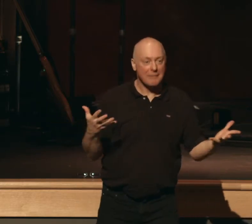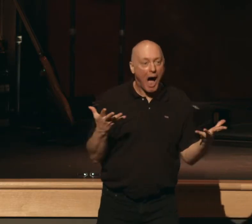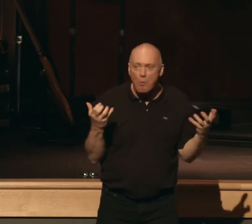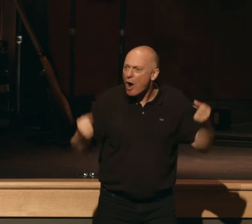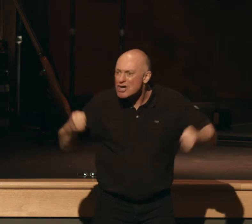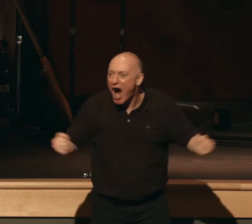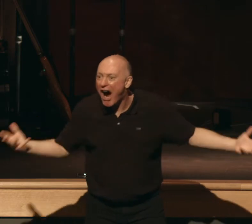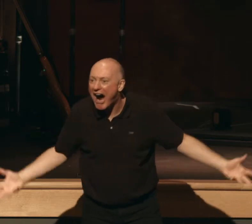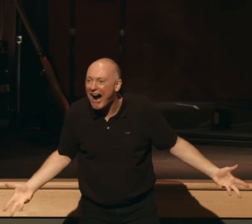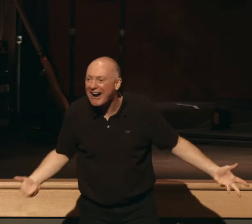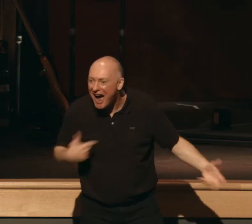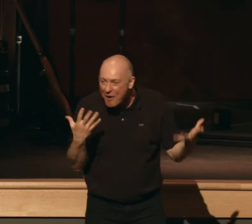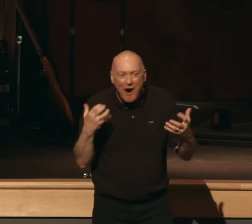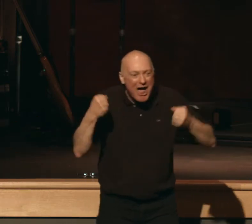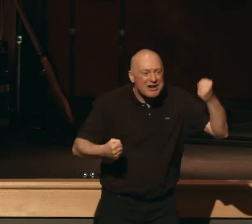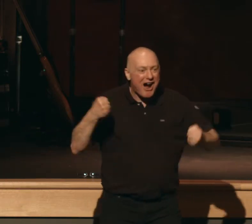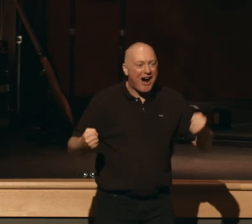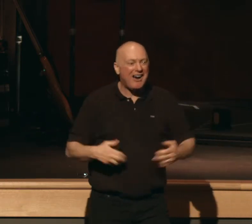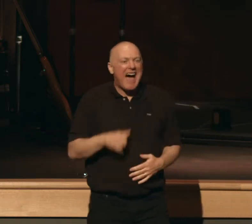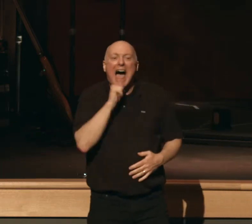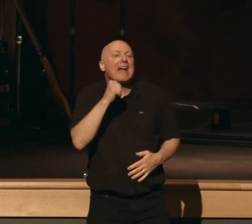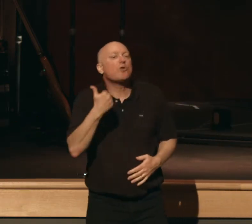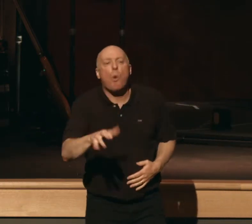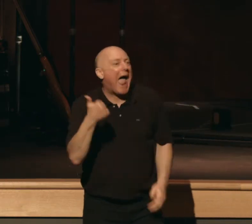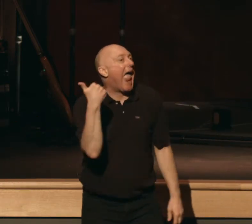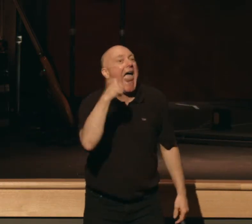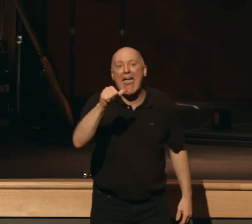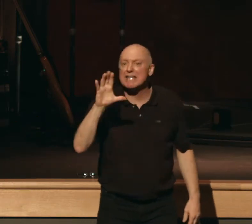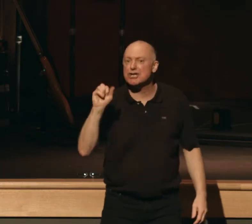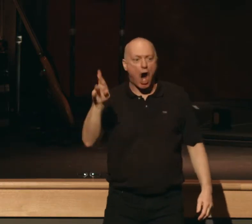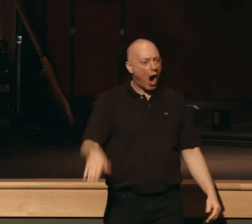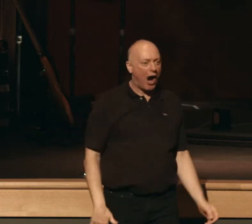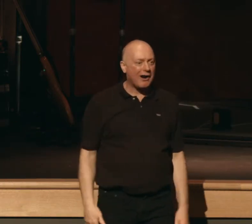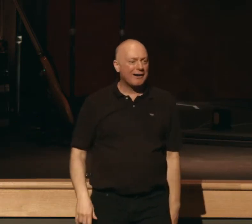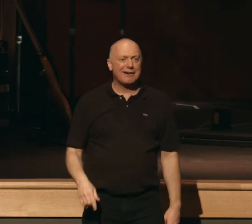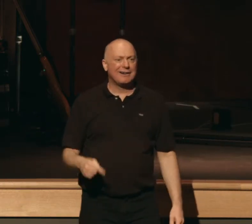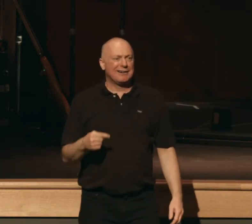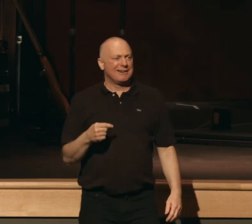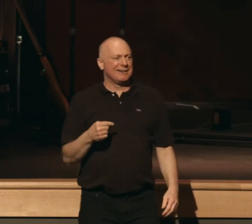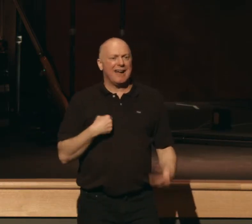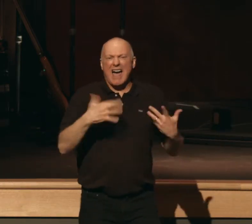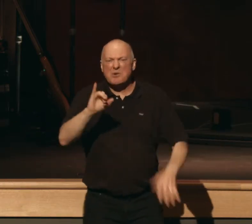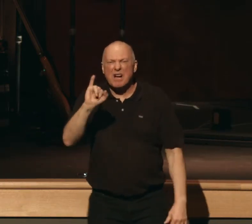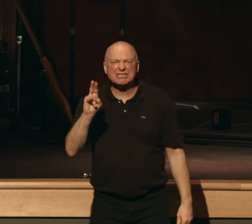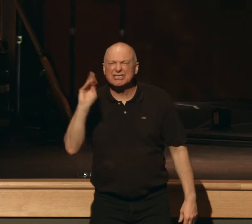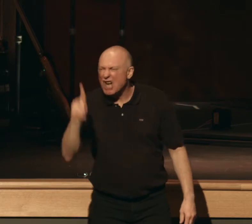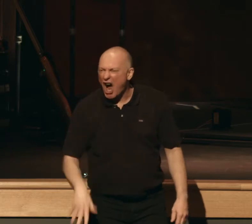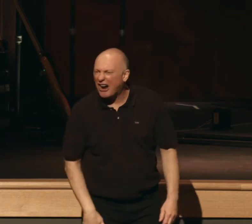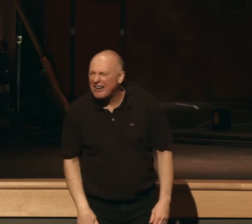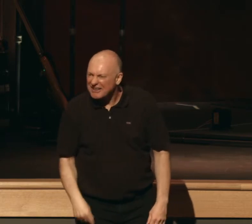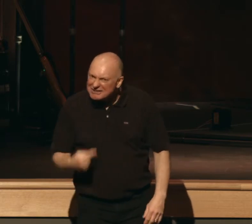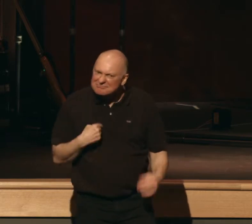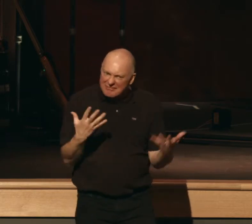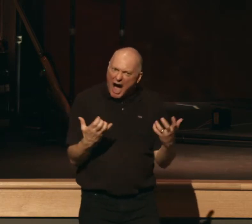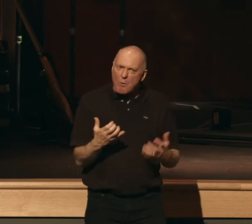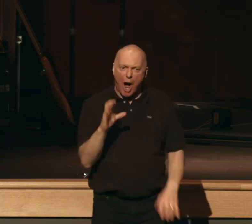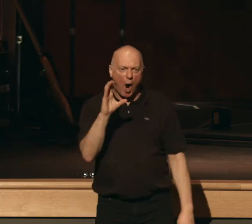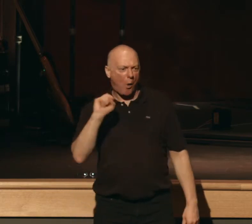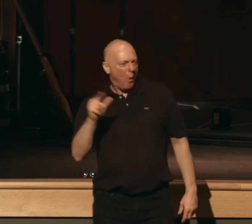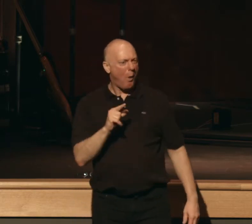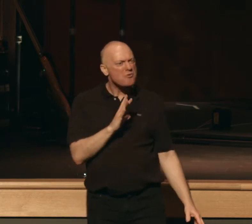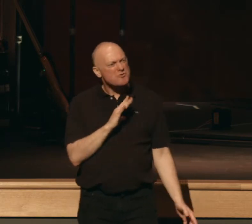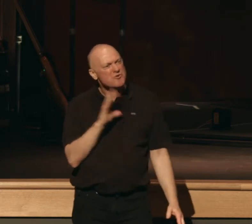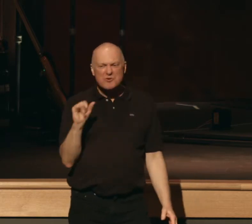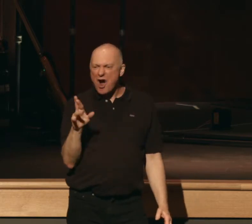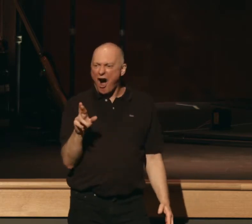car, right? So I wanted a car, but I didn't want any car. I didn't want like a junky car, you know? I wanted a cool car. I